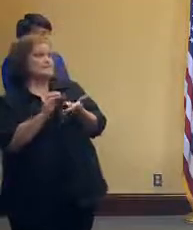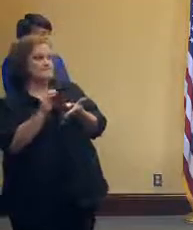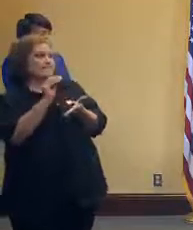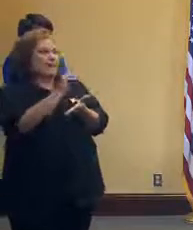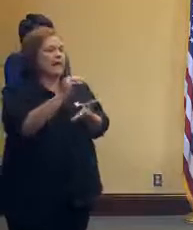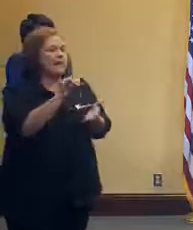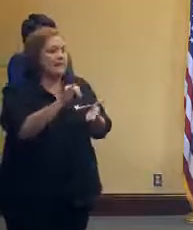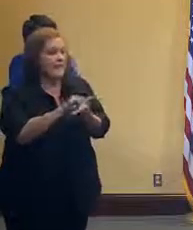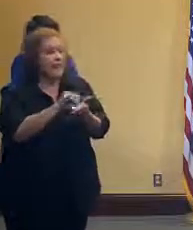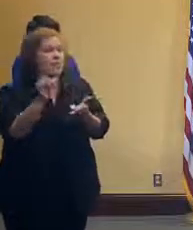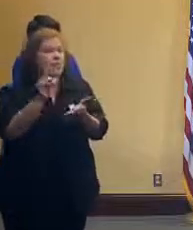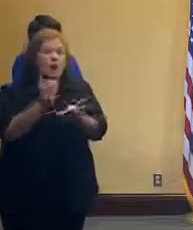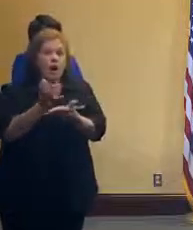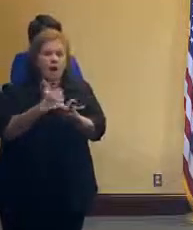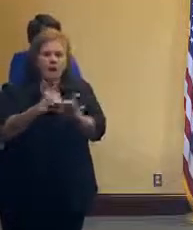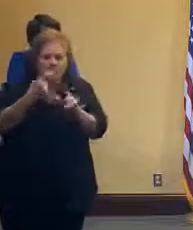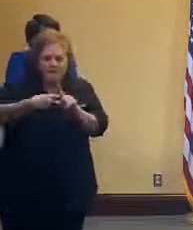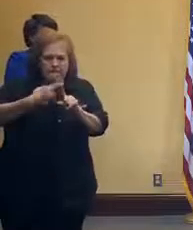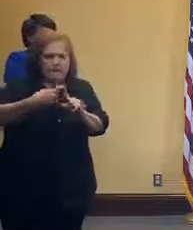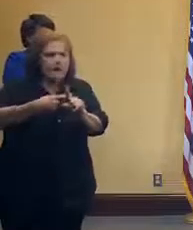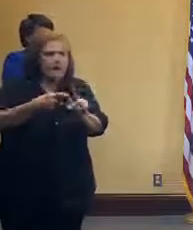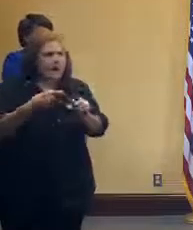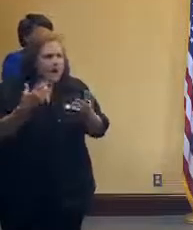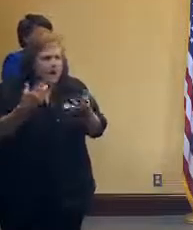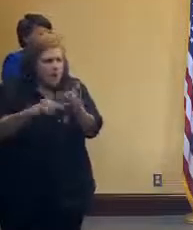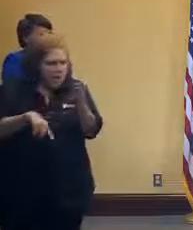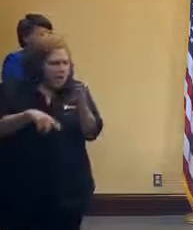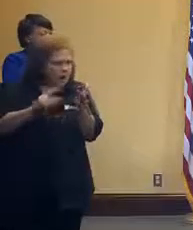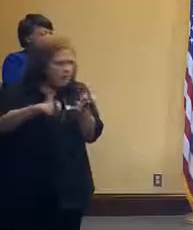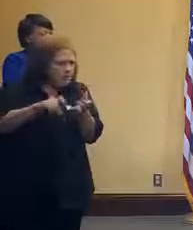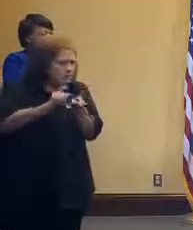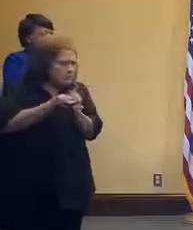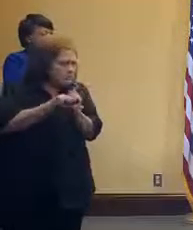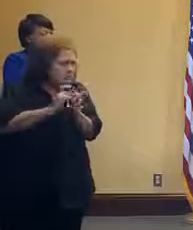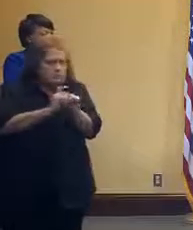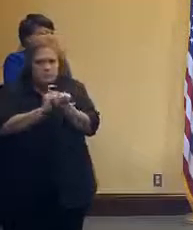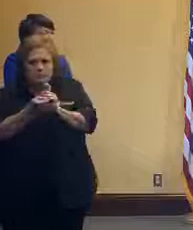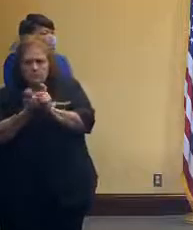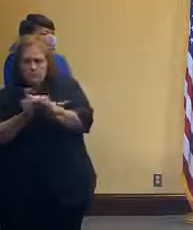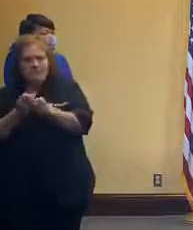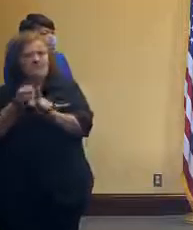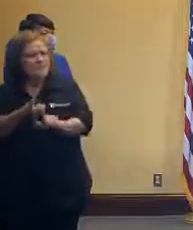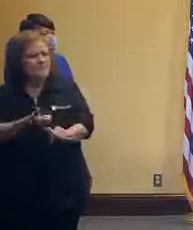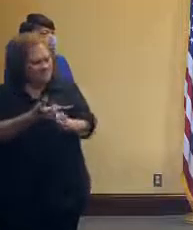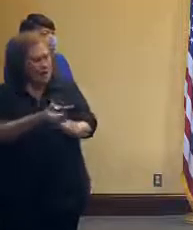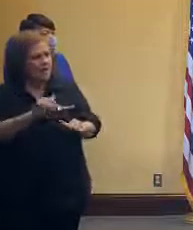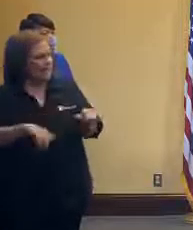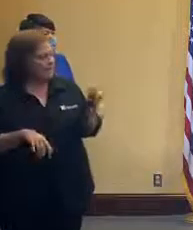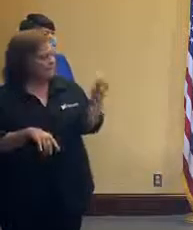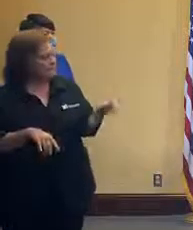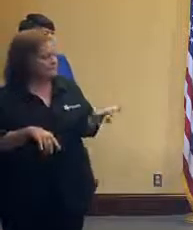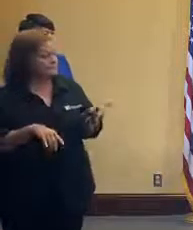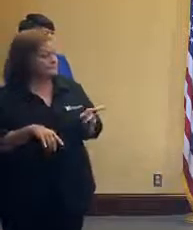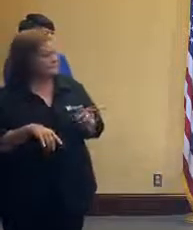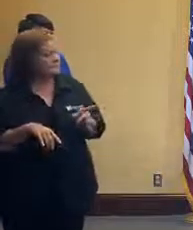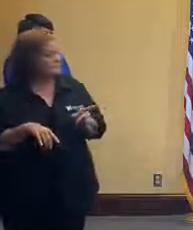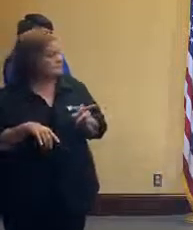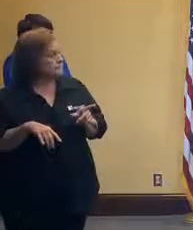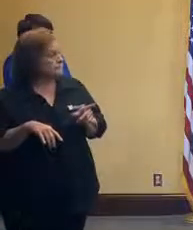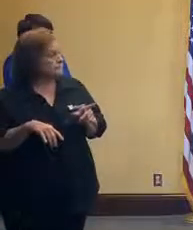us monitor on a month-to-month basis what adjustments and where we have to change related to that. The next couple of